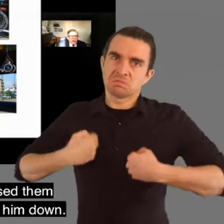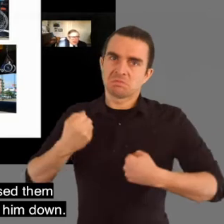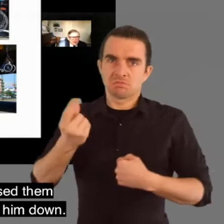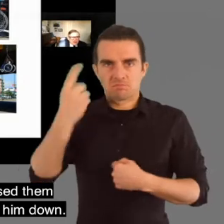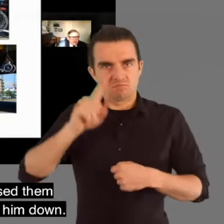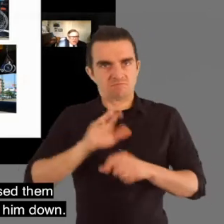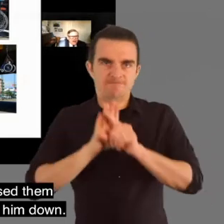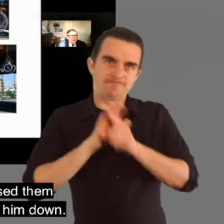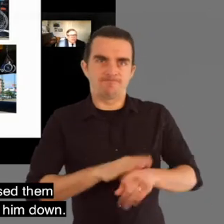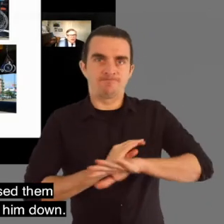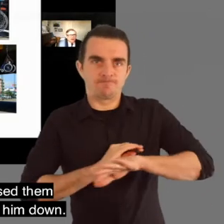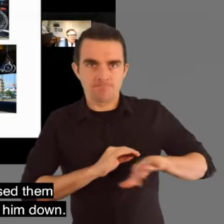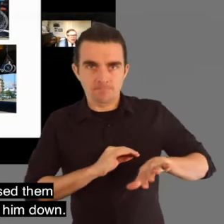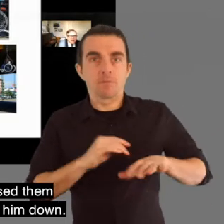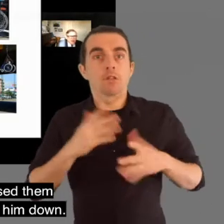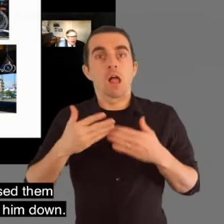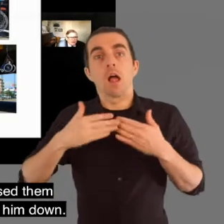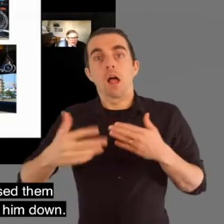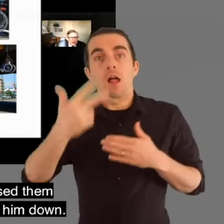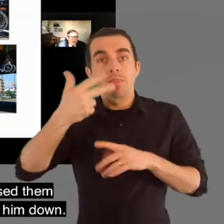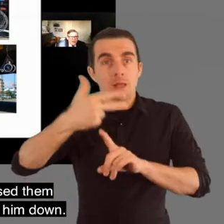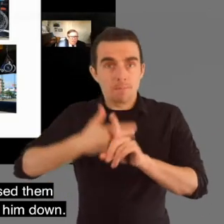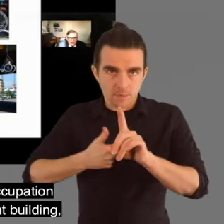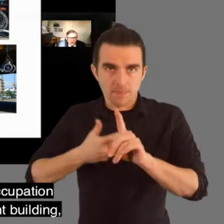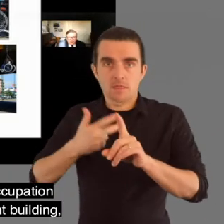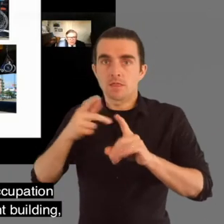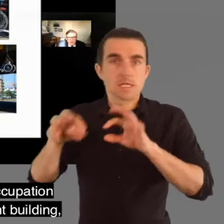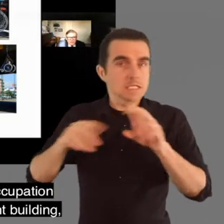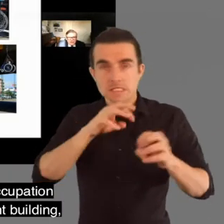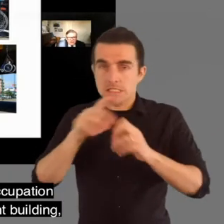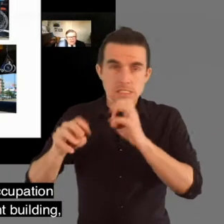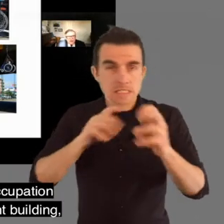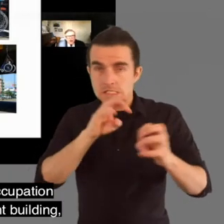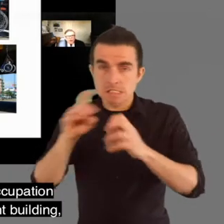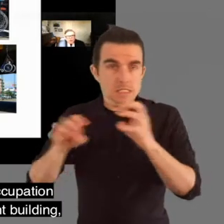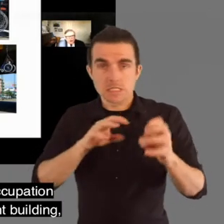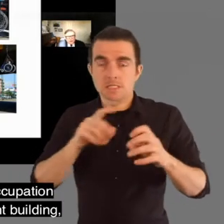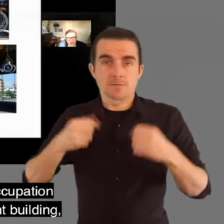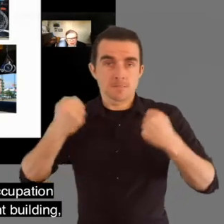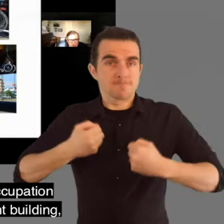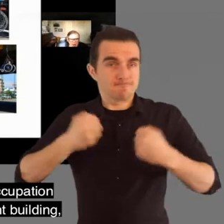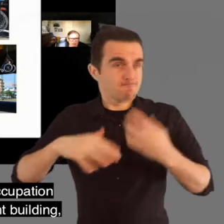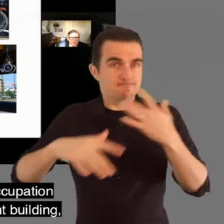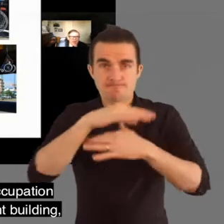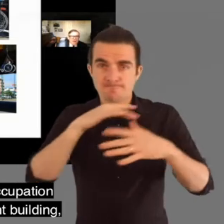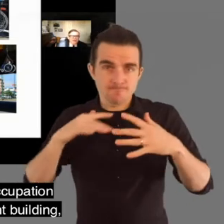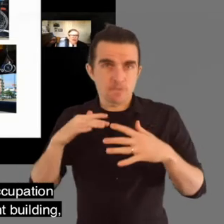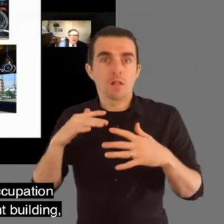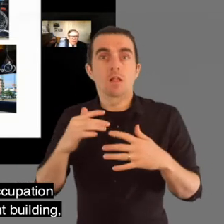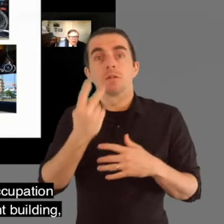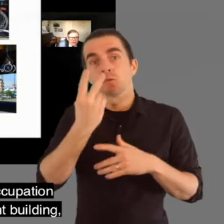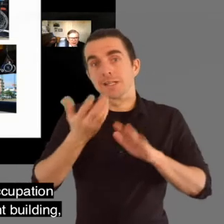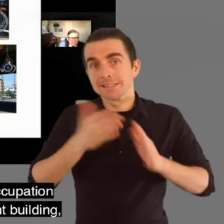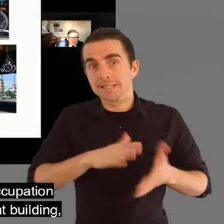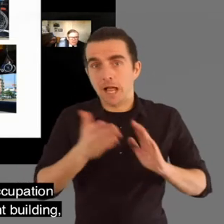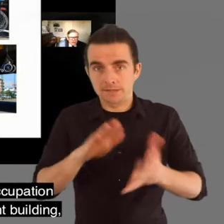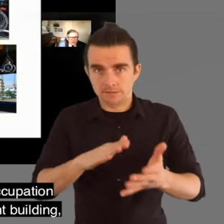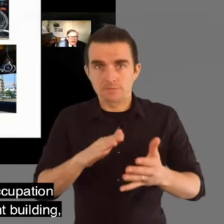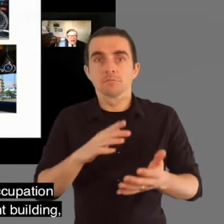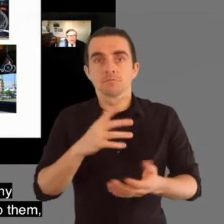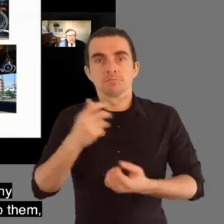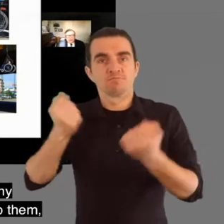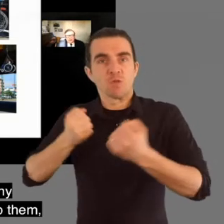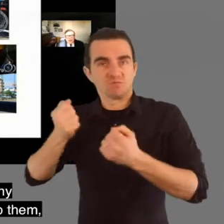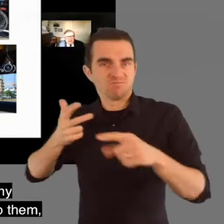being political and trying to bring him down. After a further 3 months of occupation of the area around the government